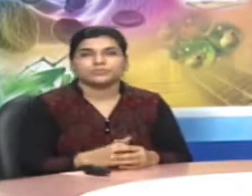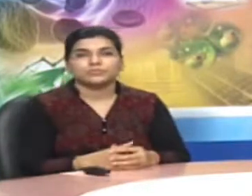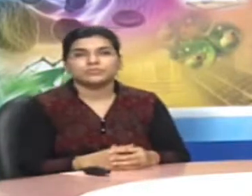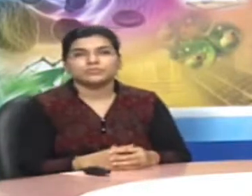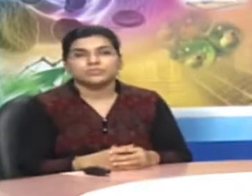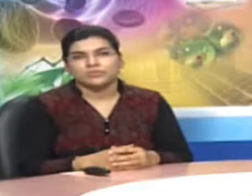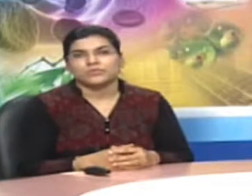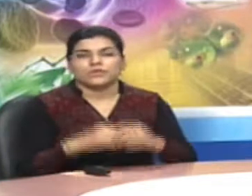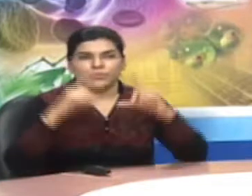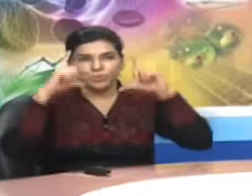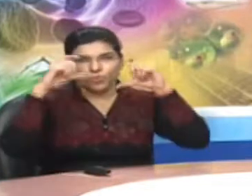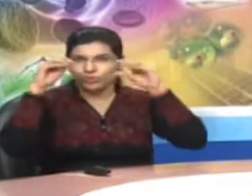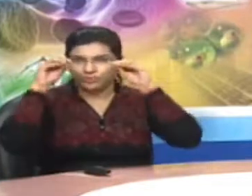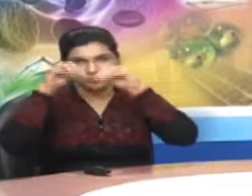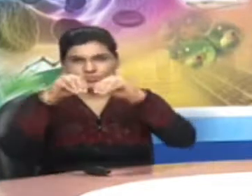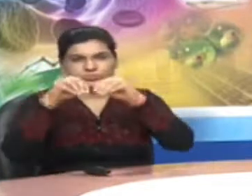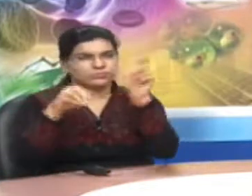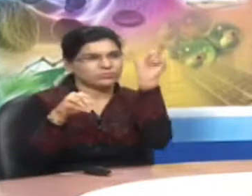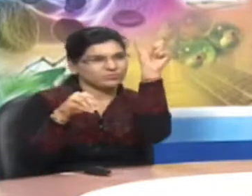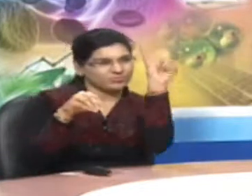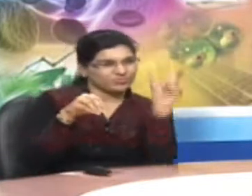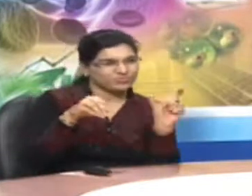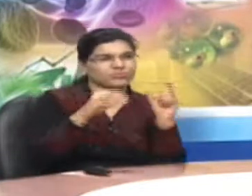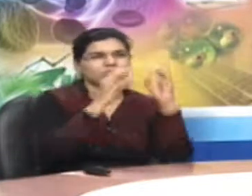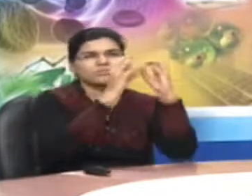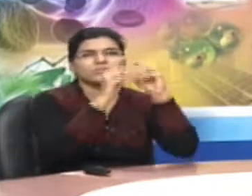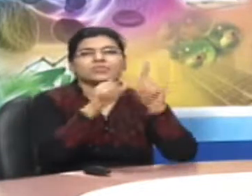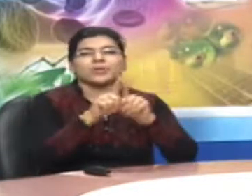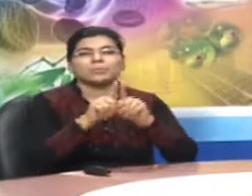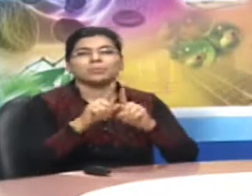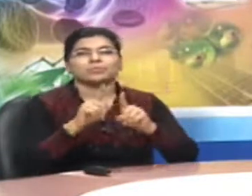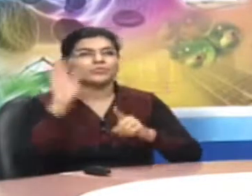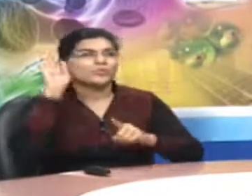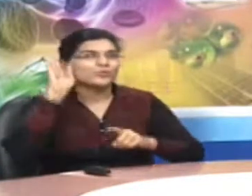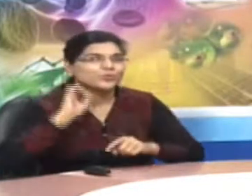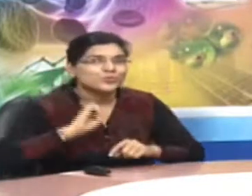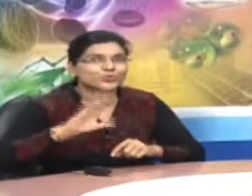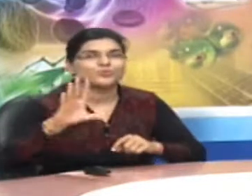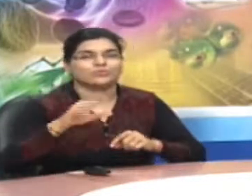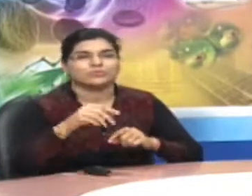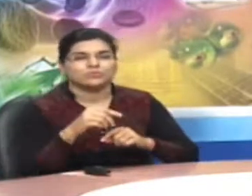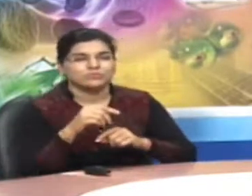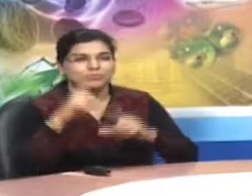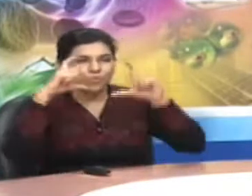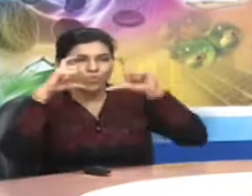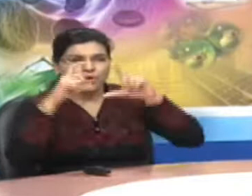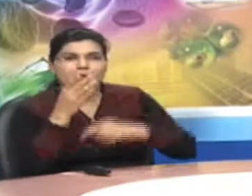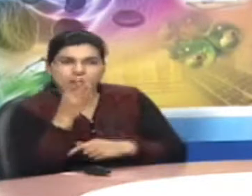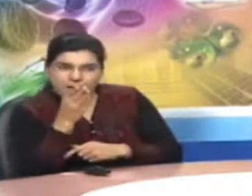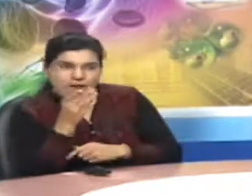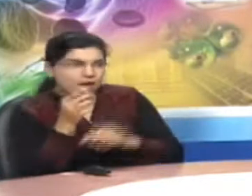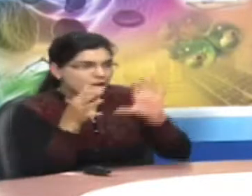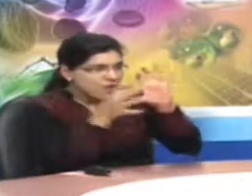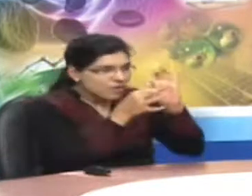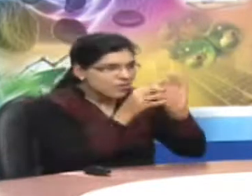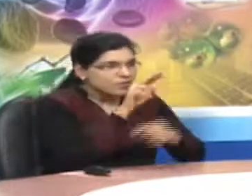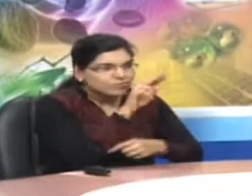Eighth is content with captions, where you can put content and with them you